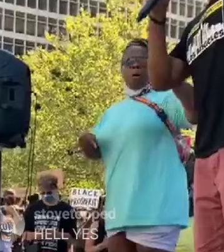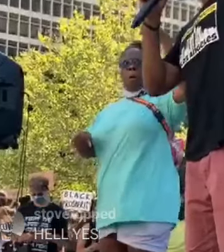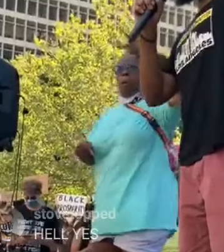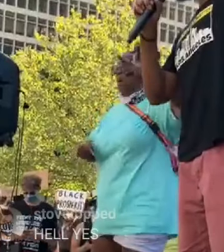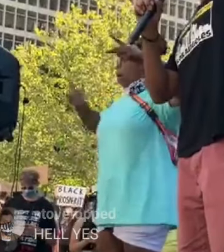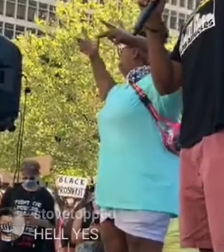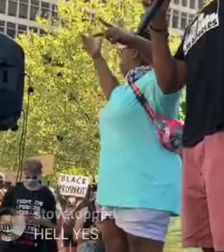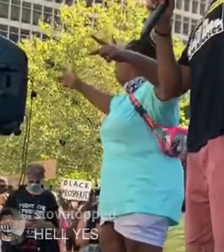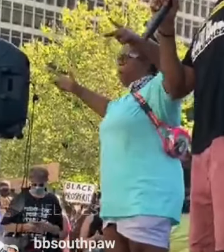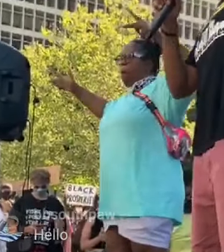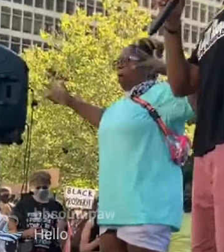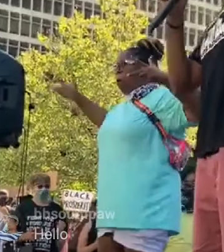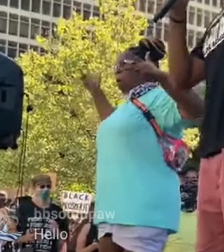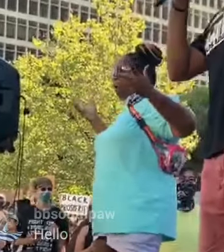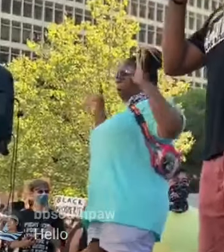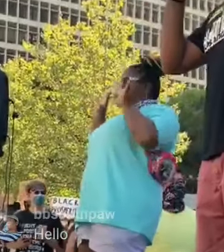Right?